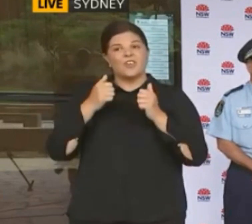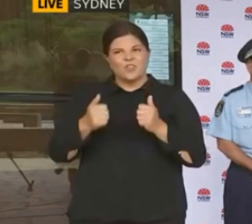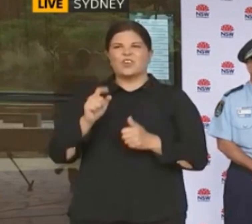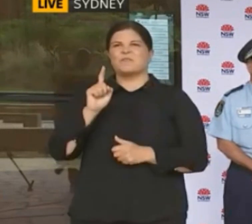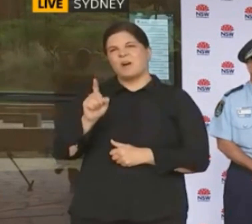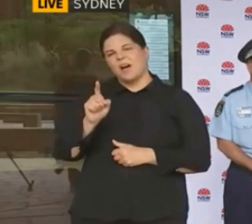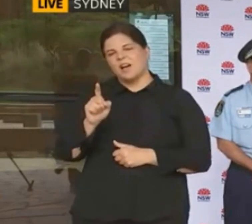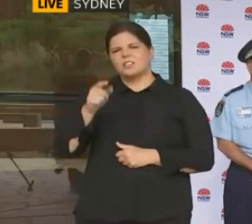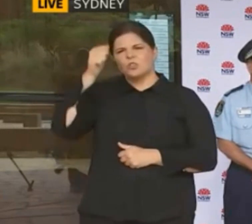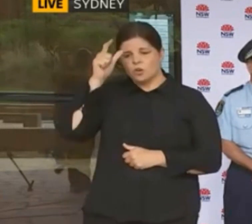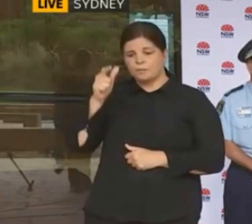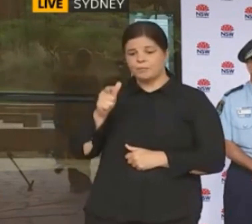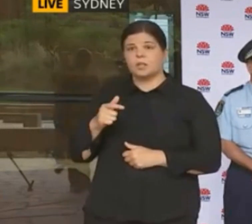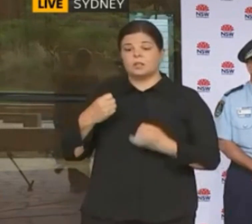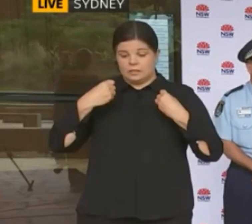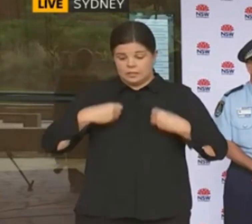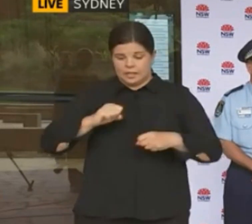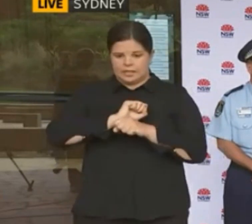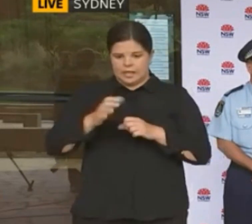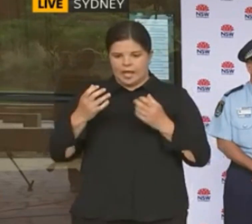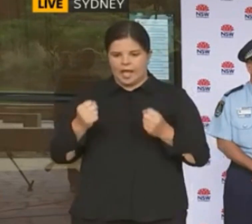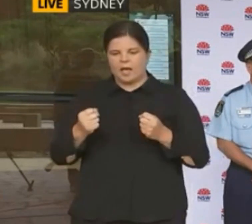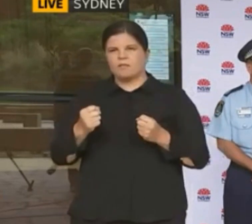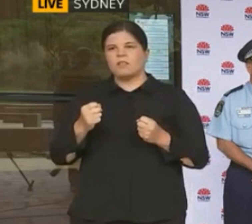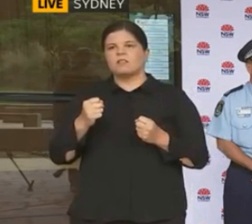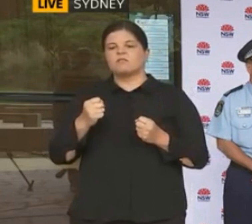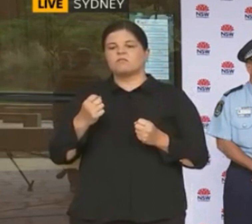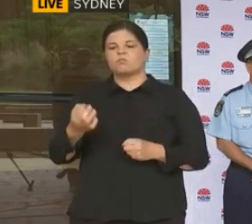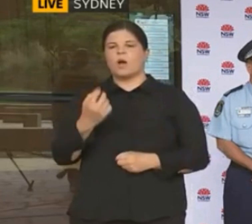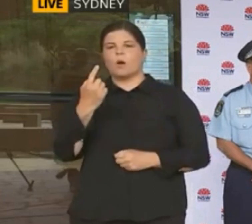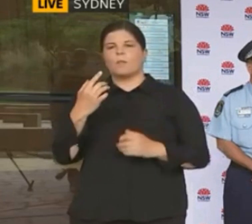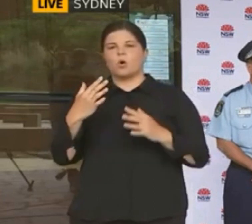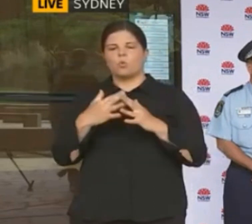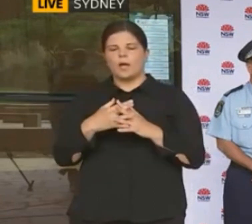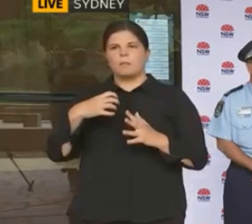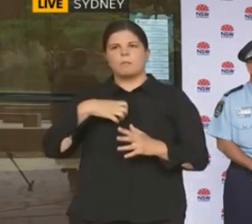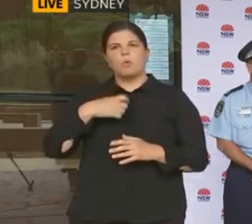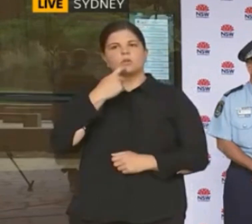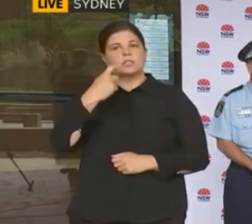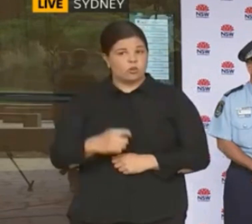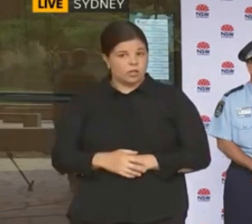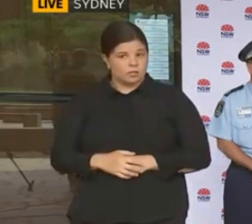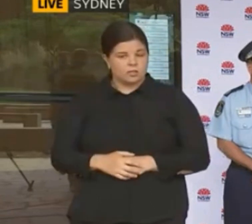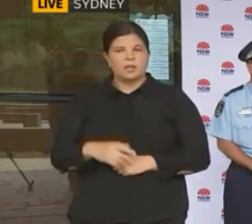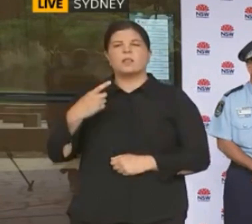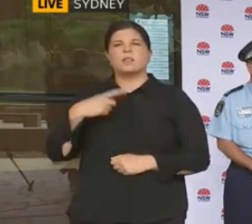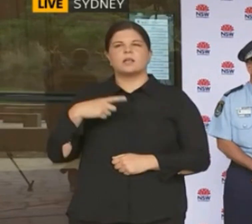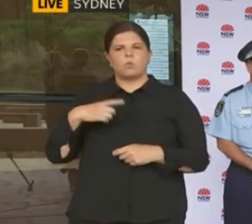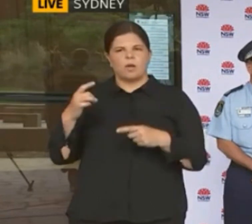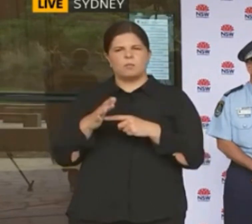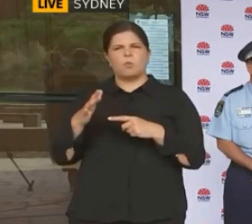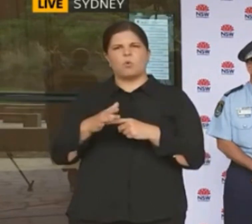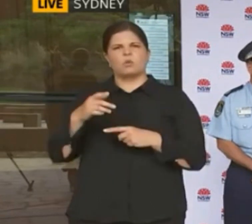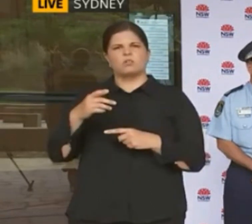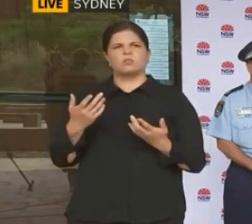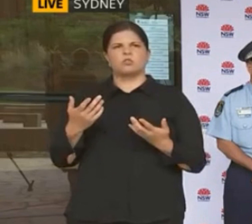the second week of illness onset delivers more health complications. So it is important that we don't take from that COVID